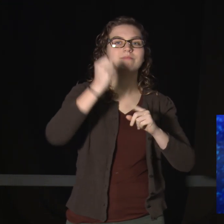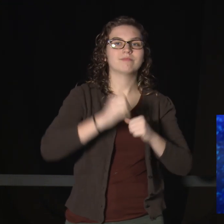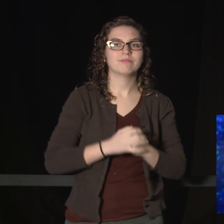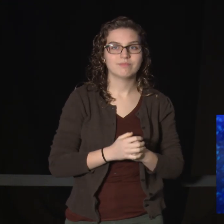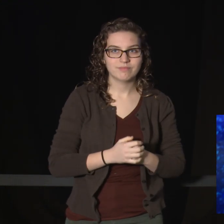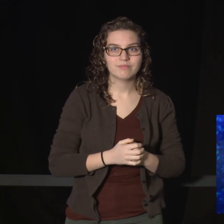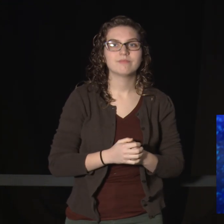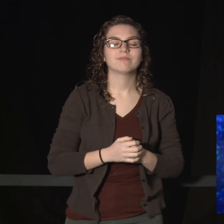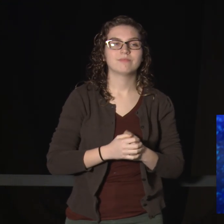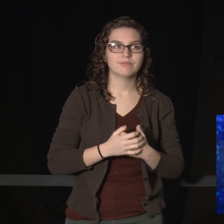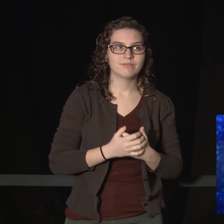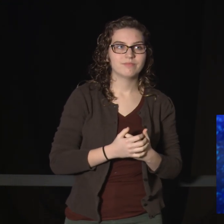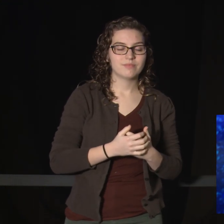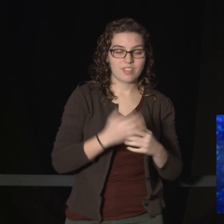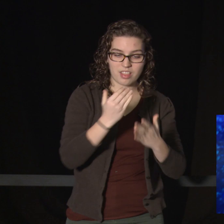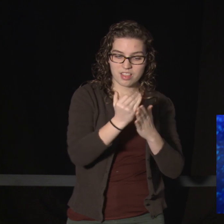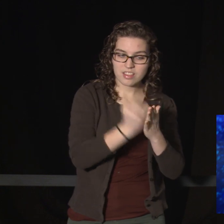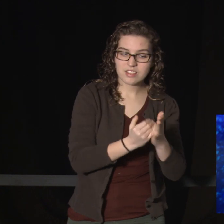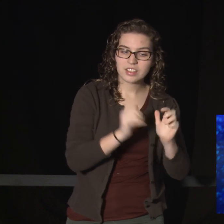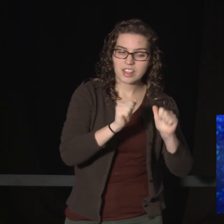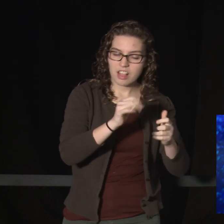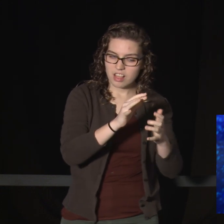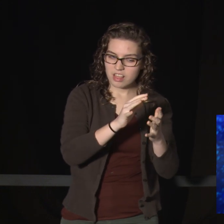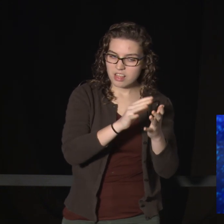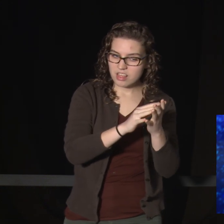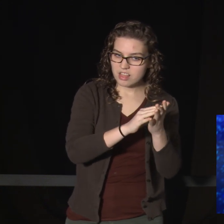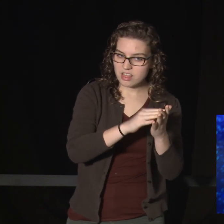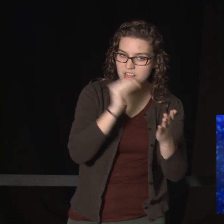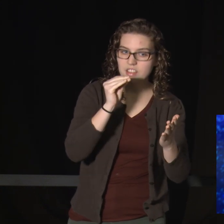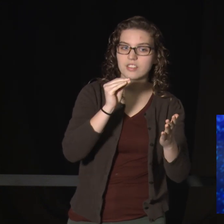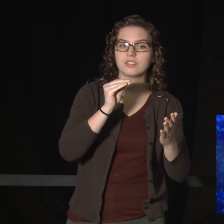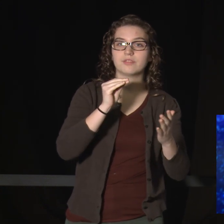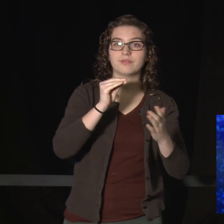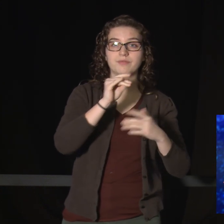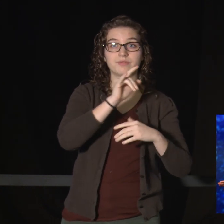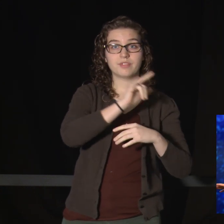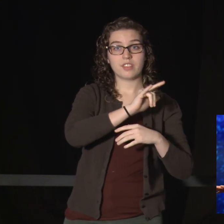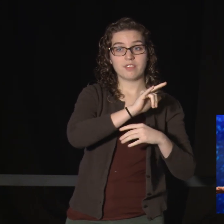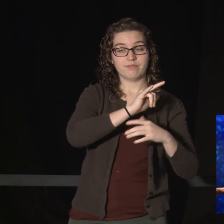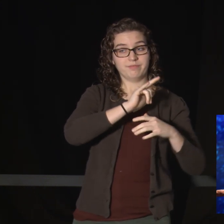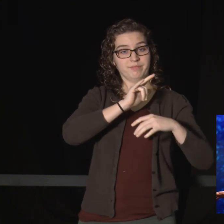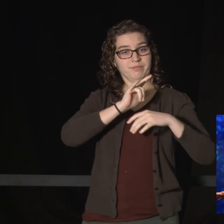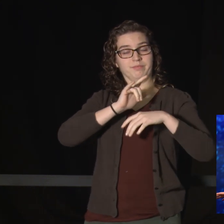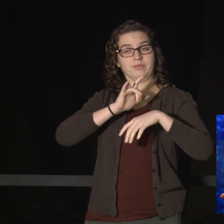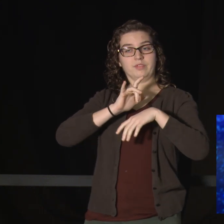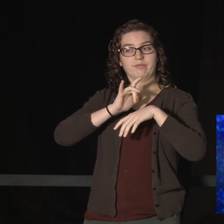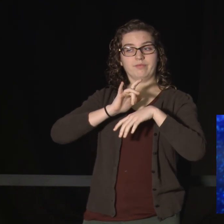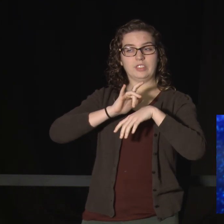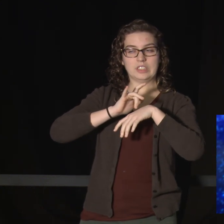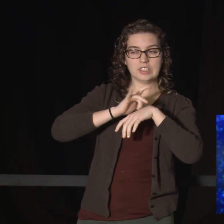we can learn from that transatlantic flight early in aviation history.